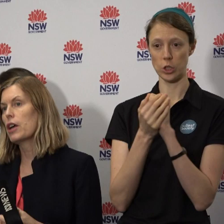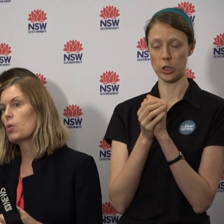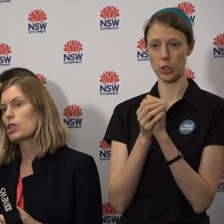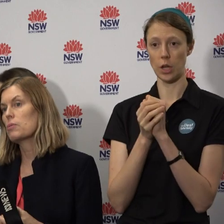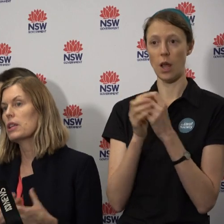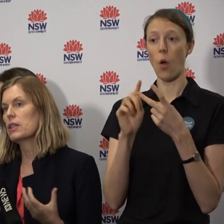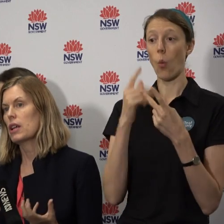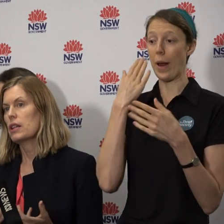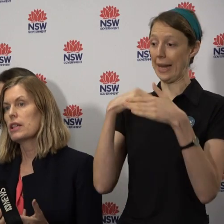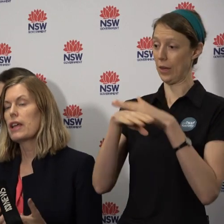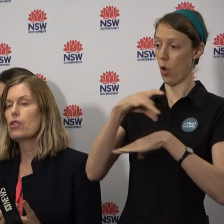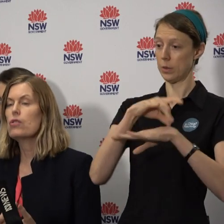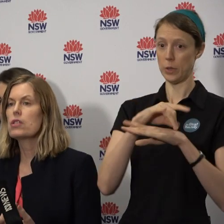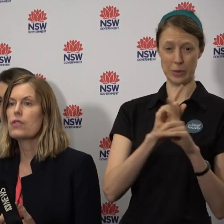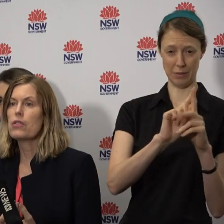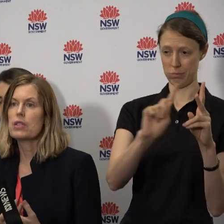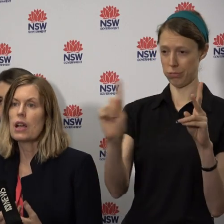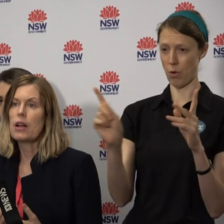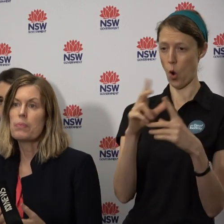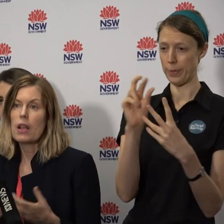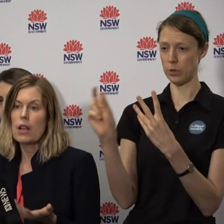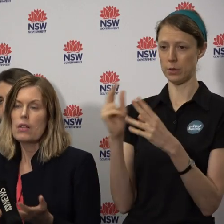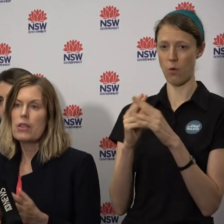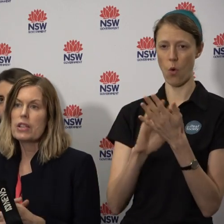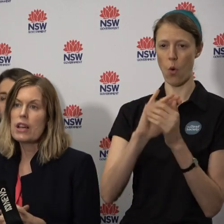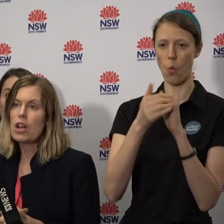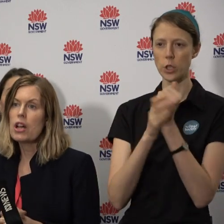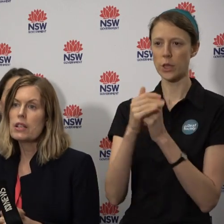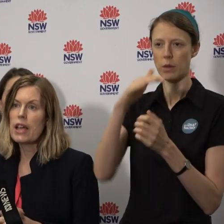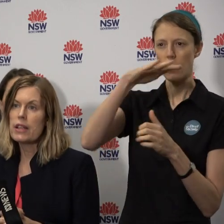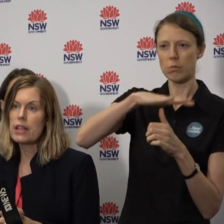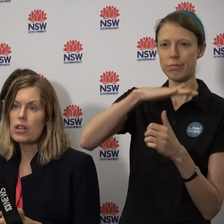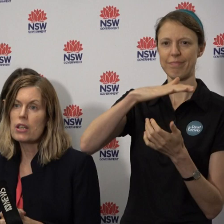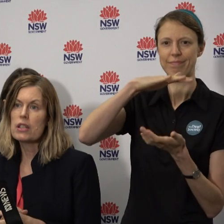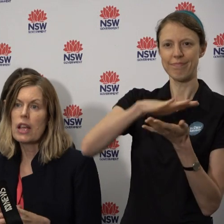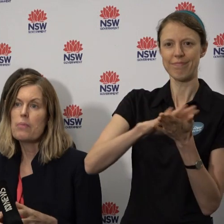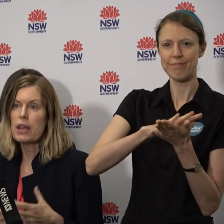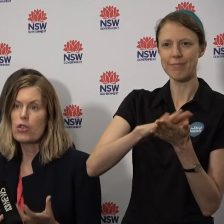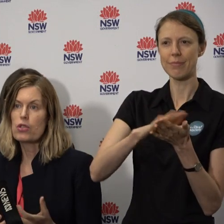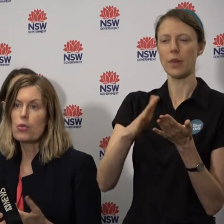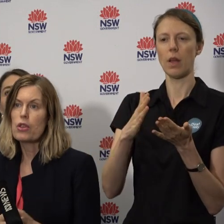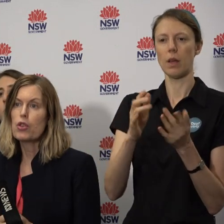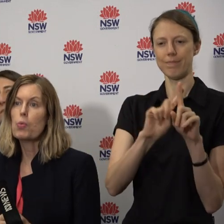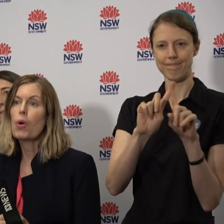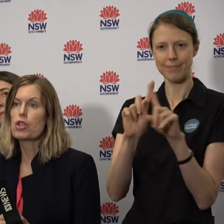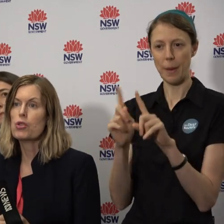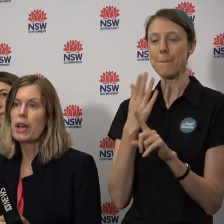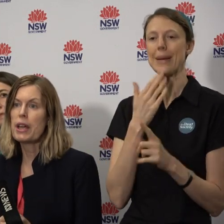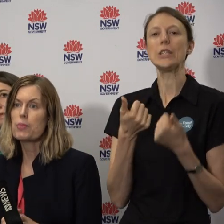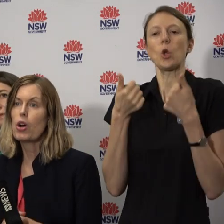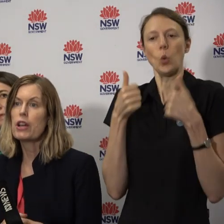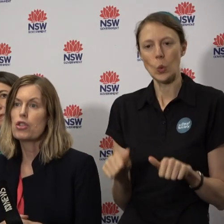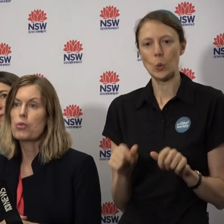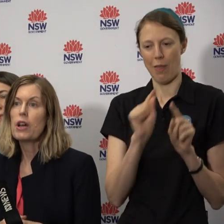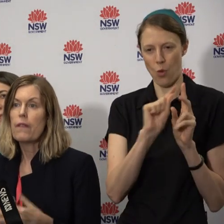for hand washing, please take use of those the sanitizers, hand sanitizers, and making sure that you wash your